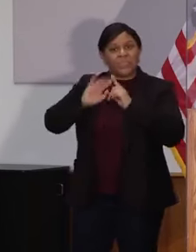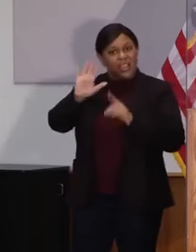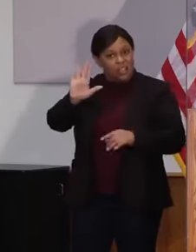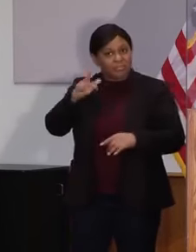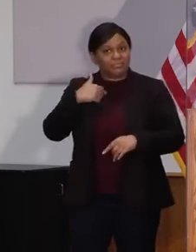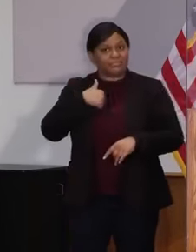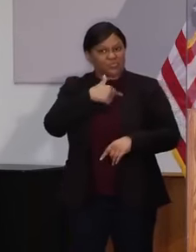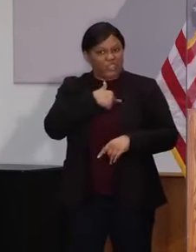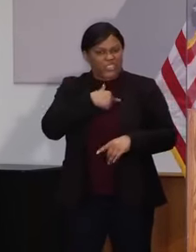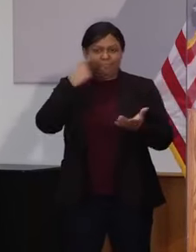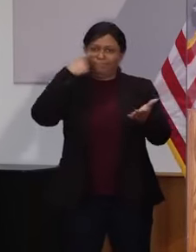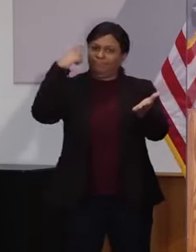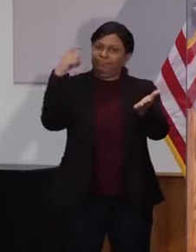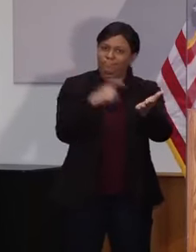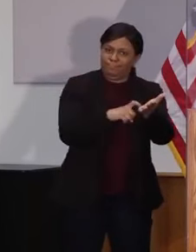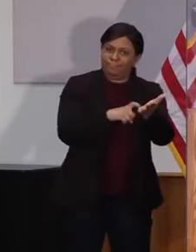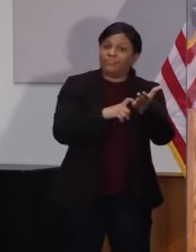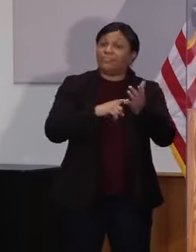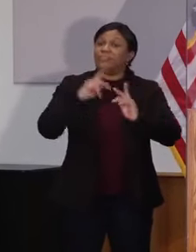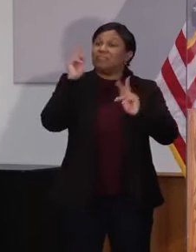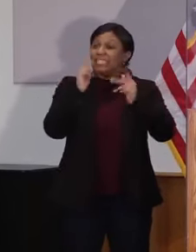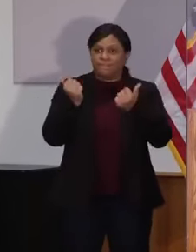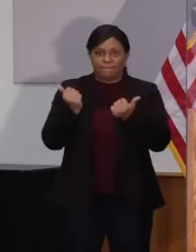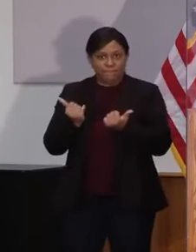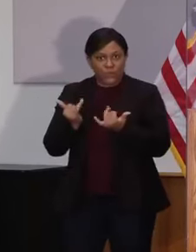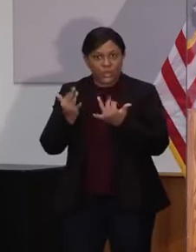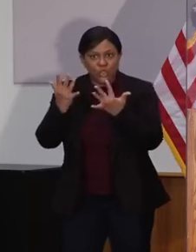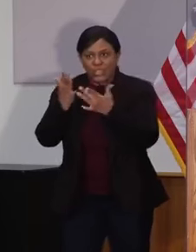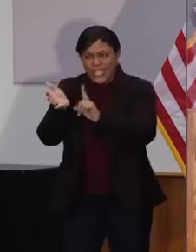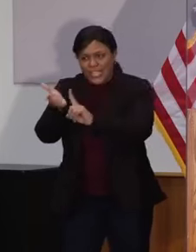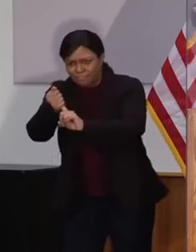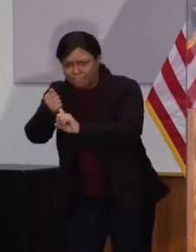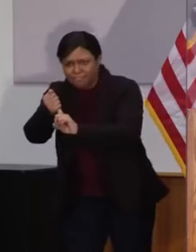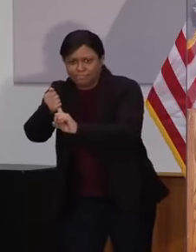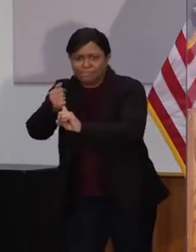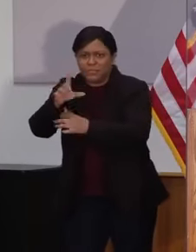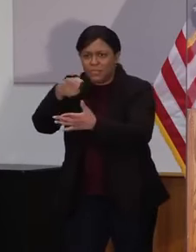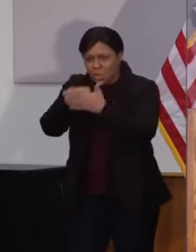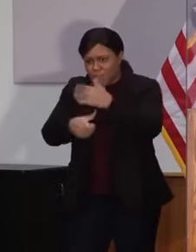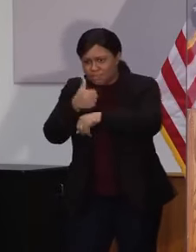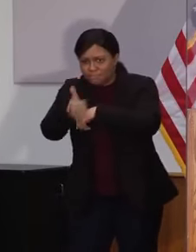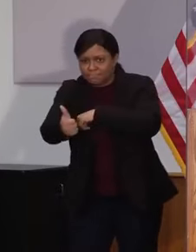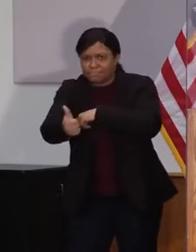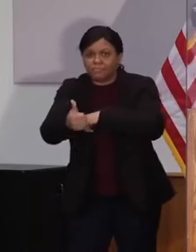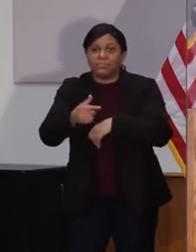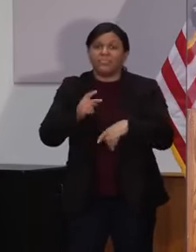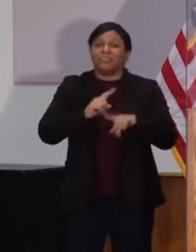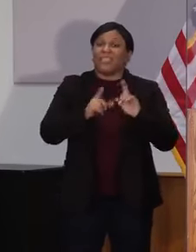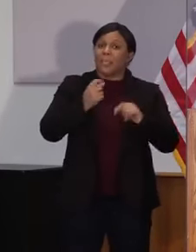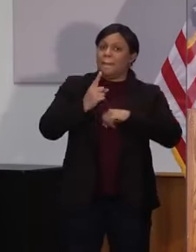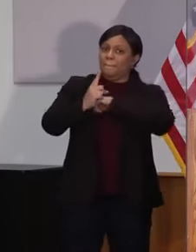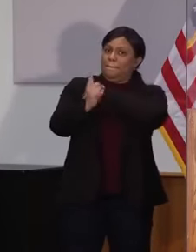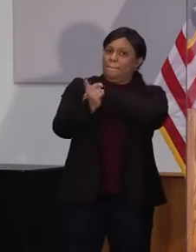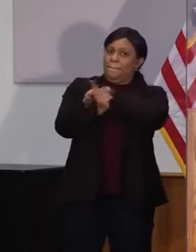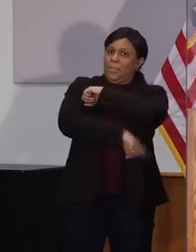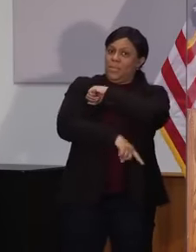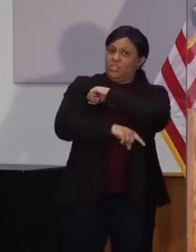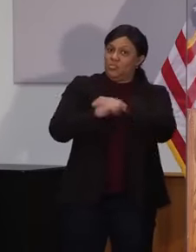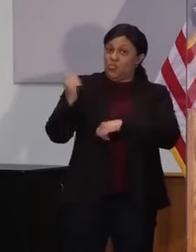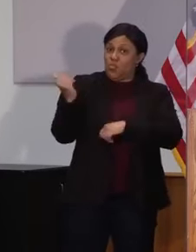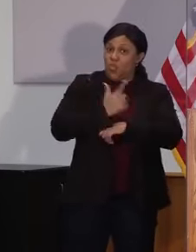people who did arson, charging them accordingly. But the idea of punishing 99.9% of folks in